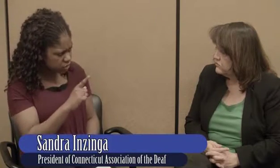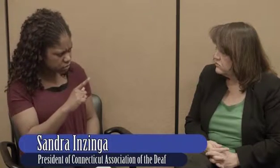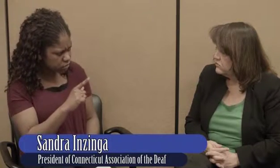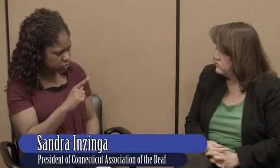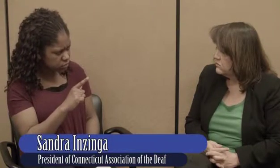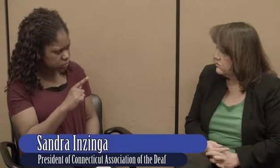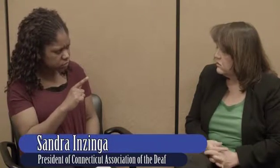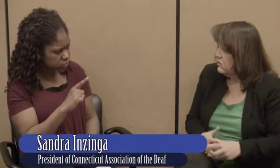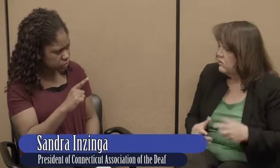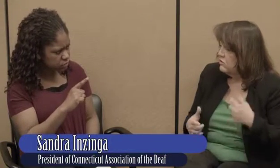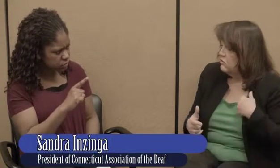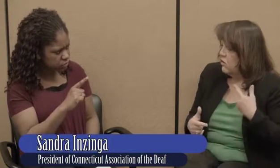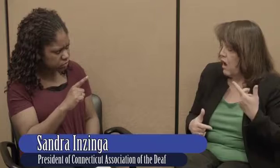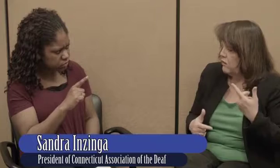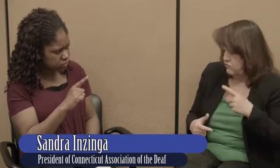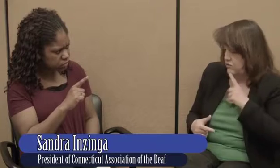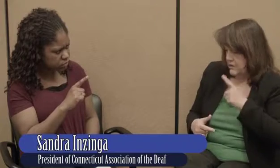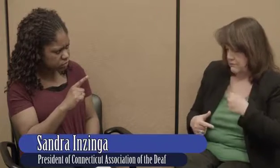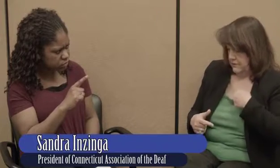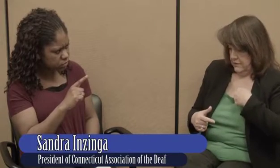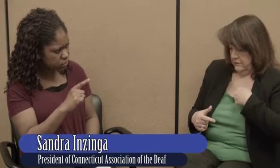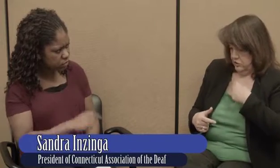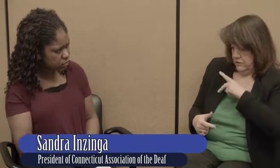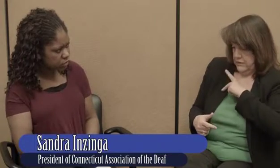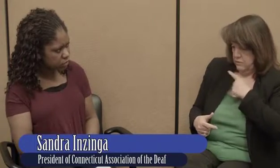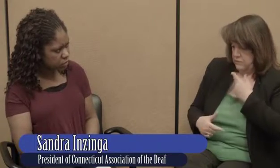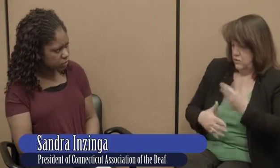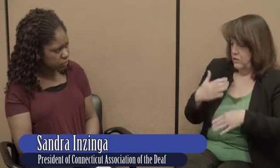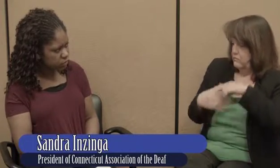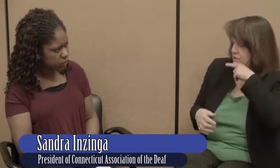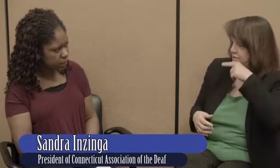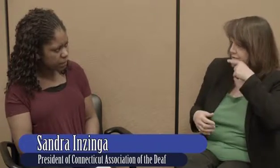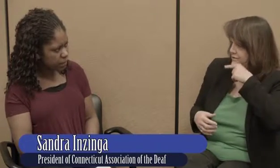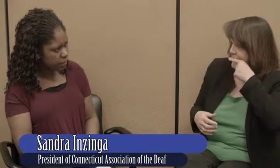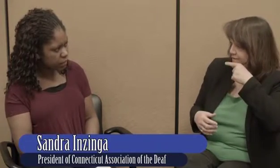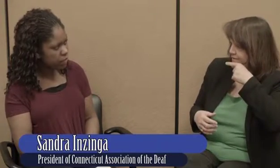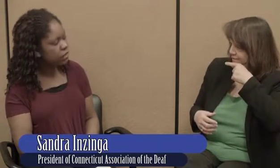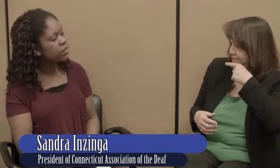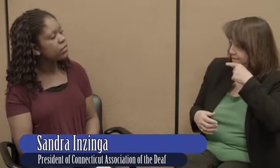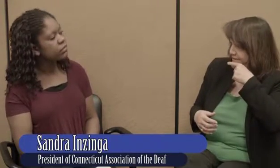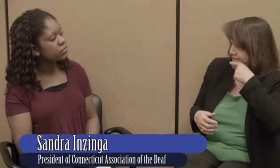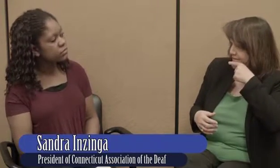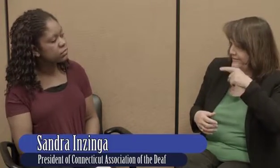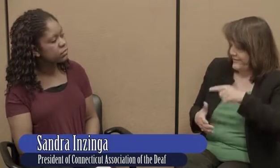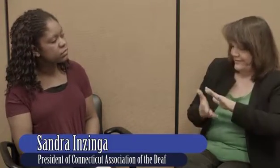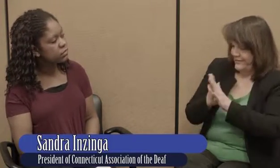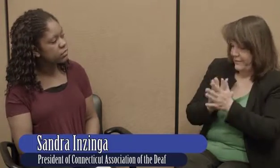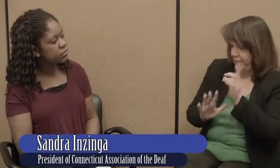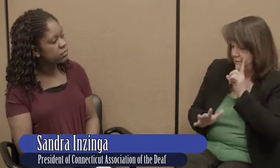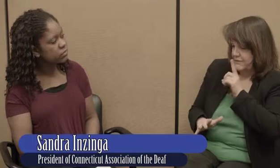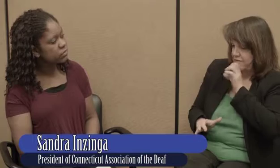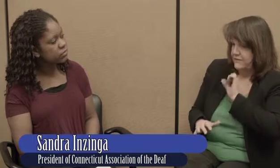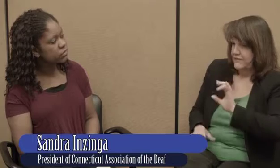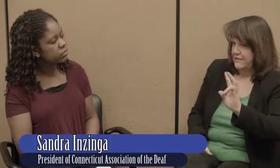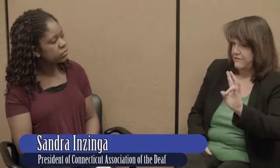And did you grow up learning American Sign Language? No, really. Personally, I was born as a hearing person, and I became deaf